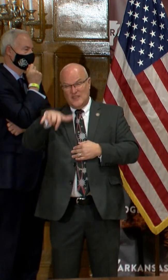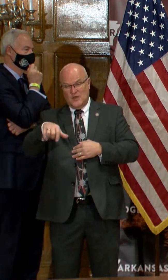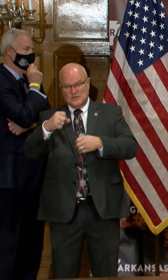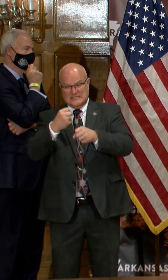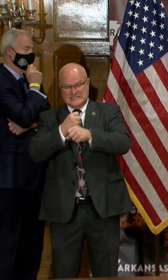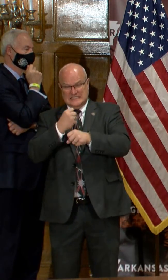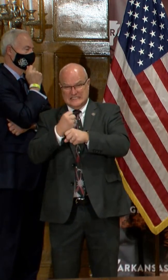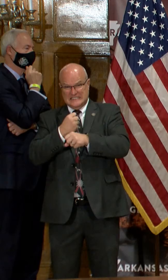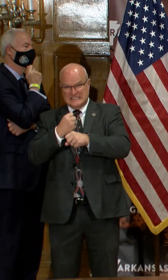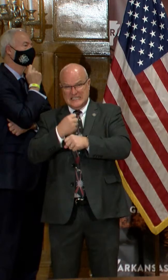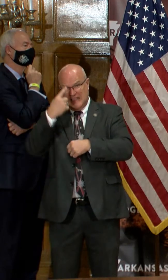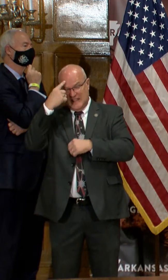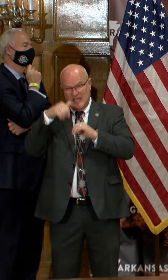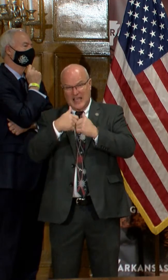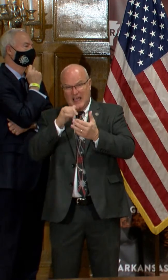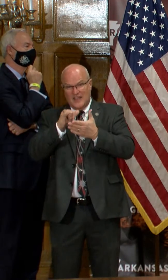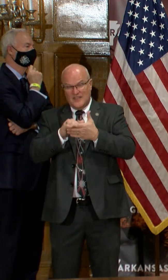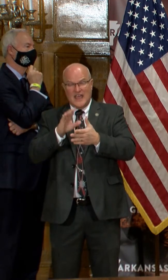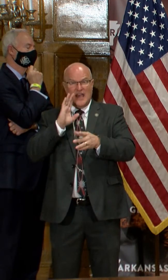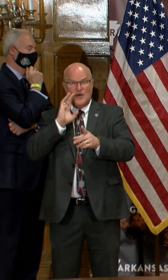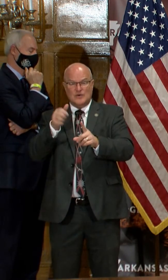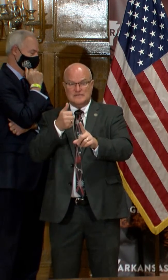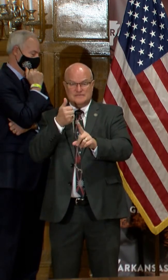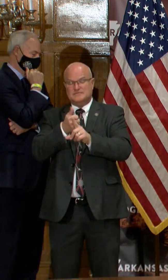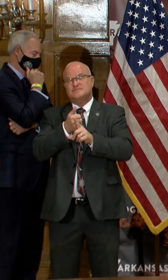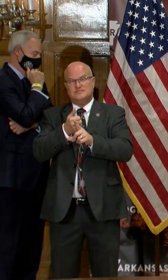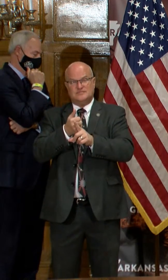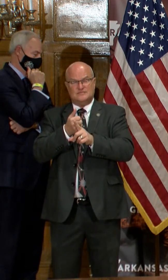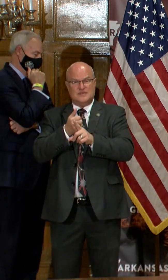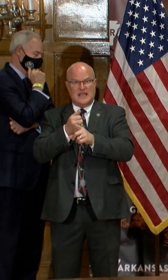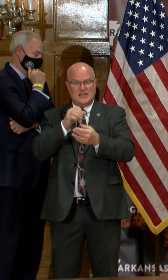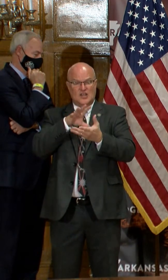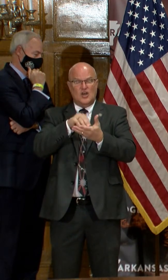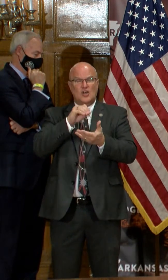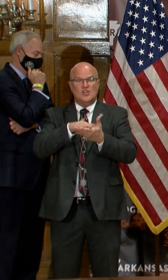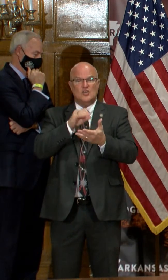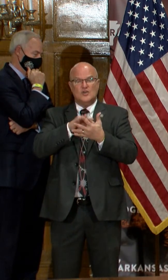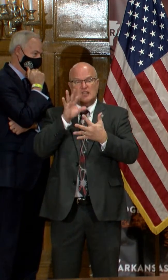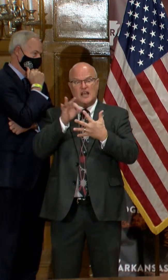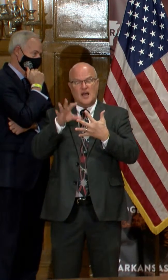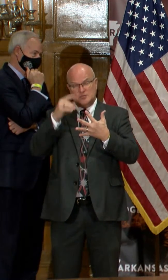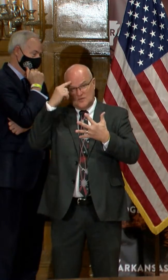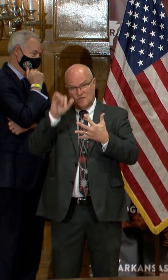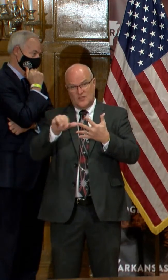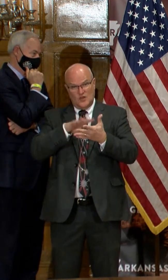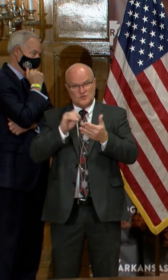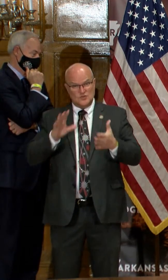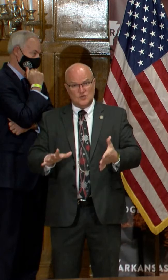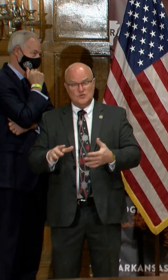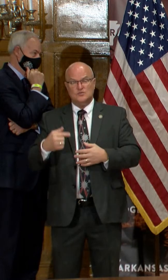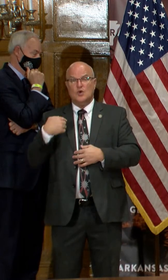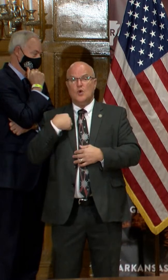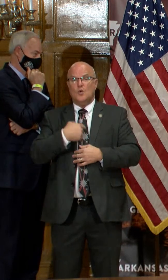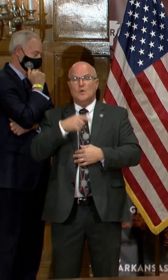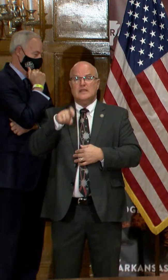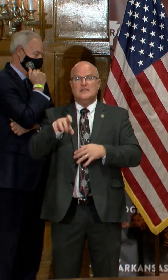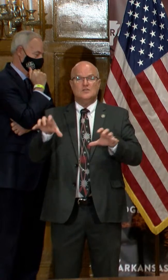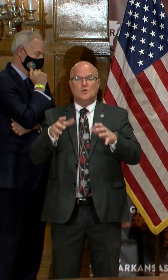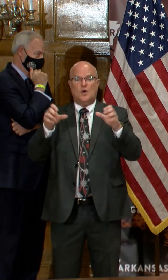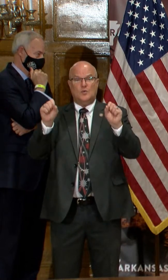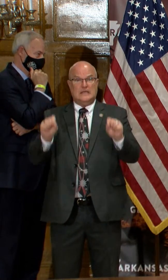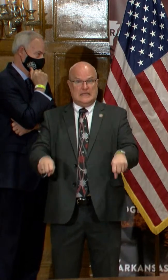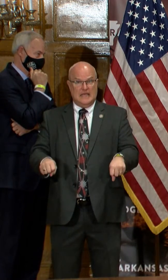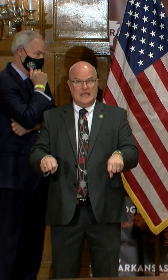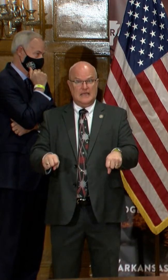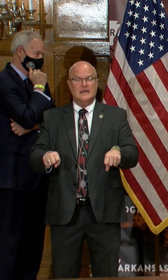you think about how that would eliminate learning options for those students, we need to do what we can